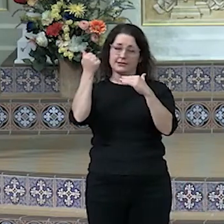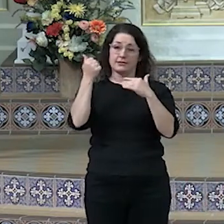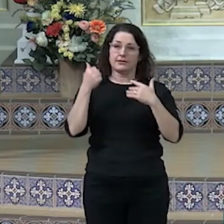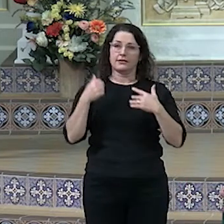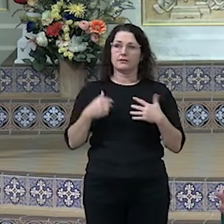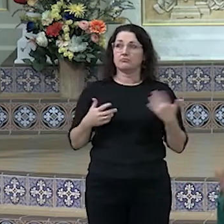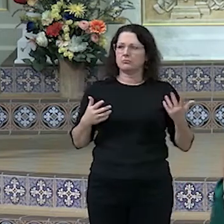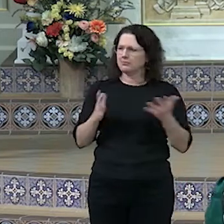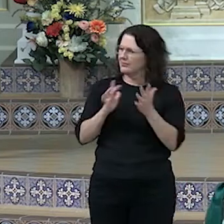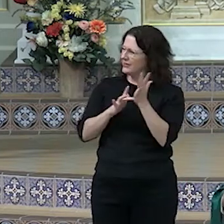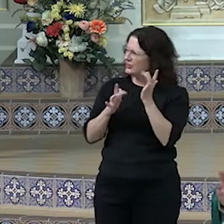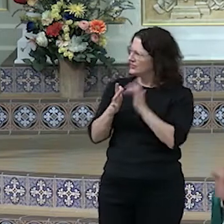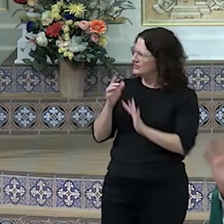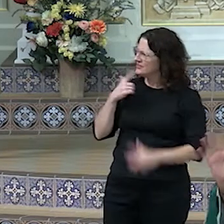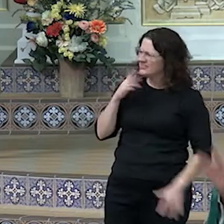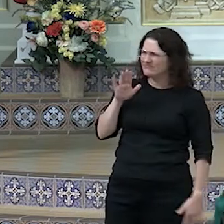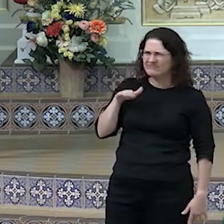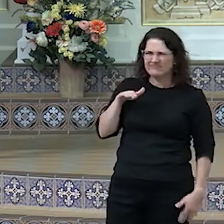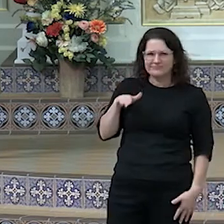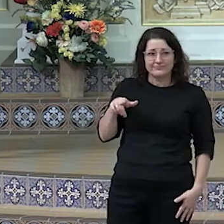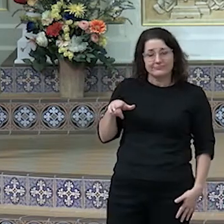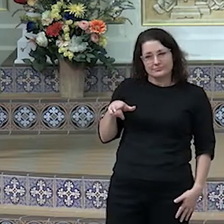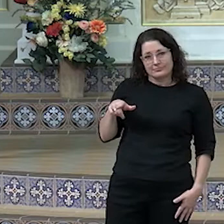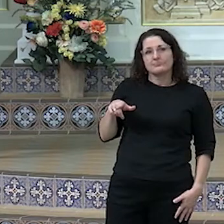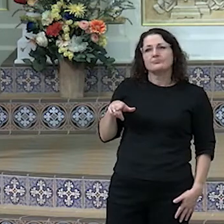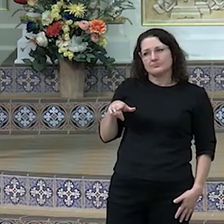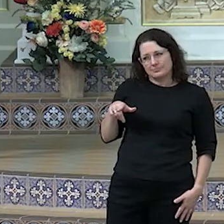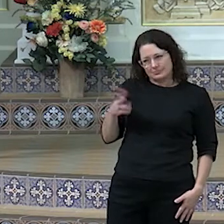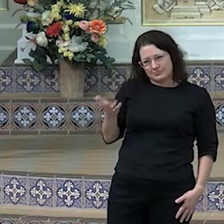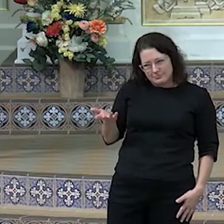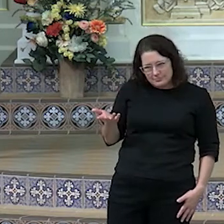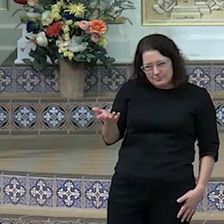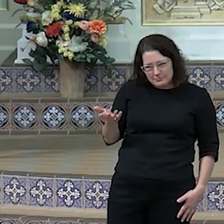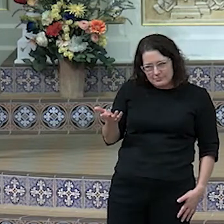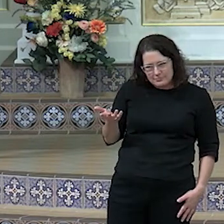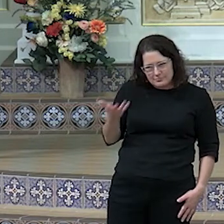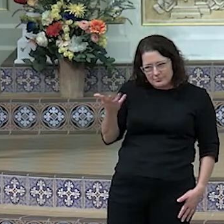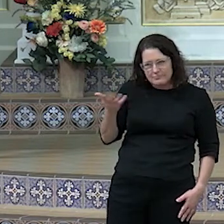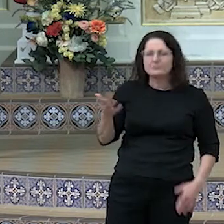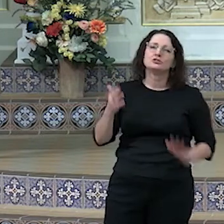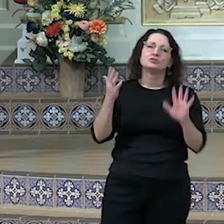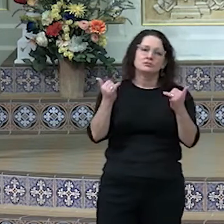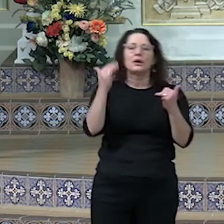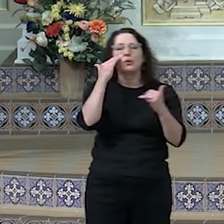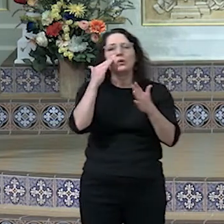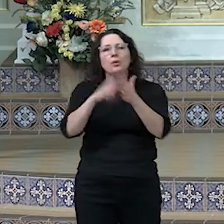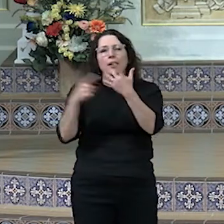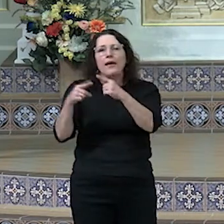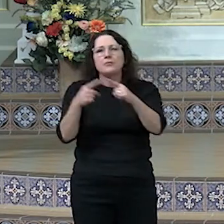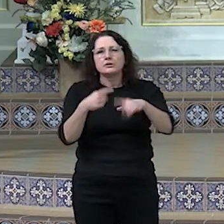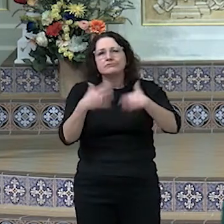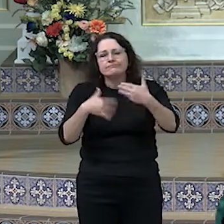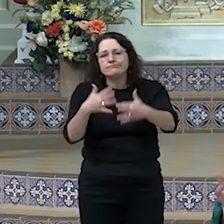And he asked them, and yeah, so we know how that went, right?